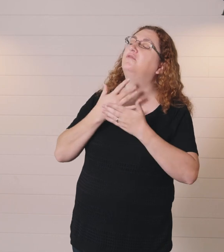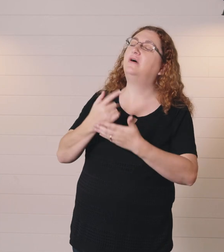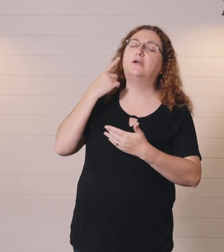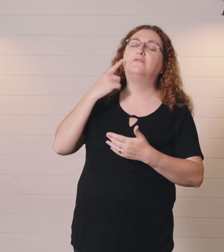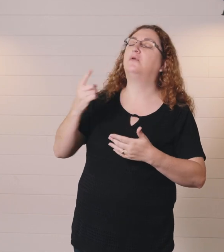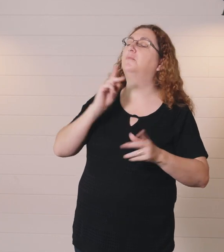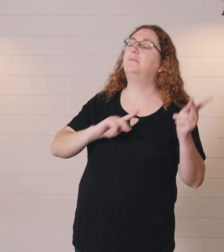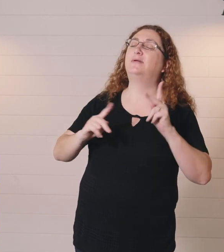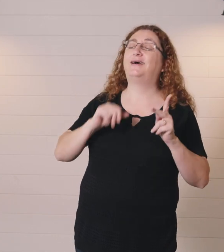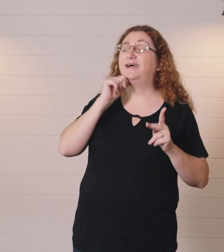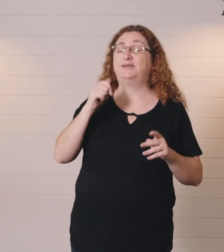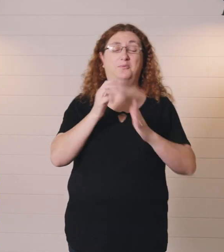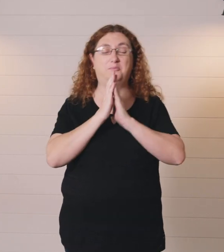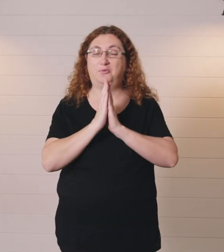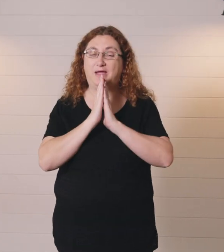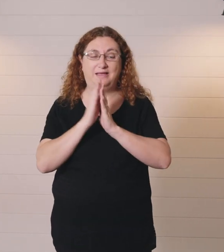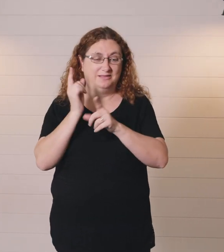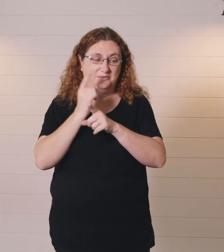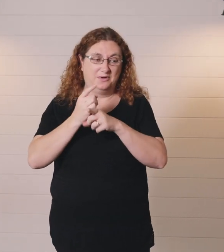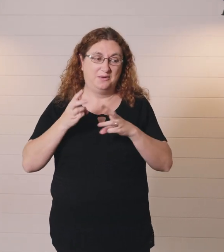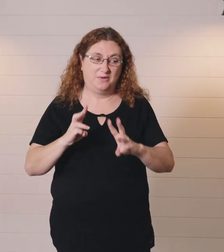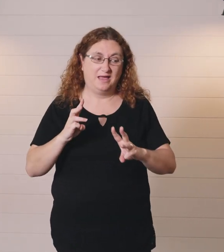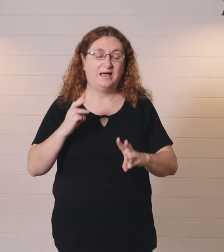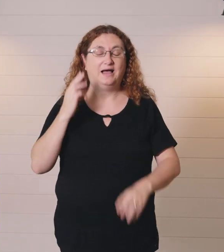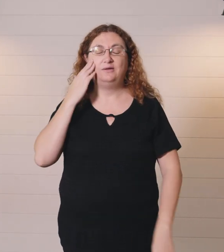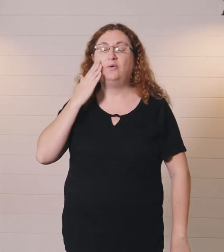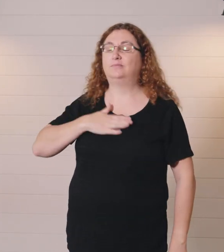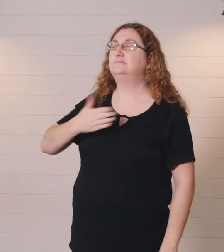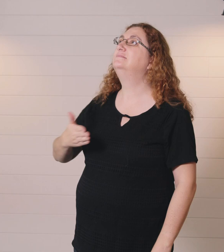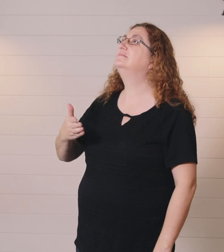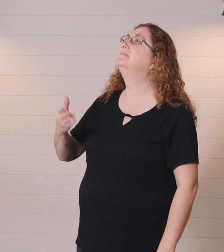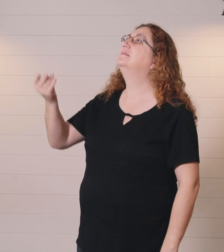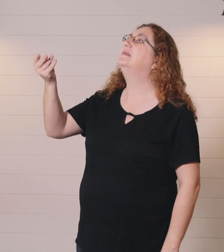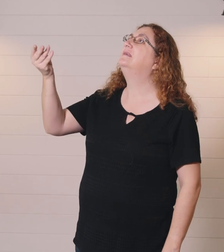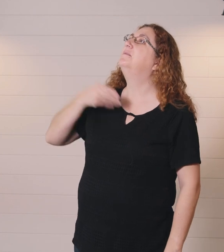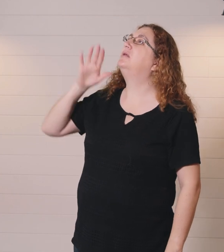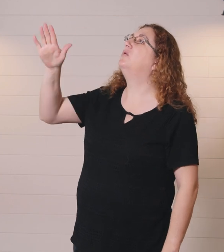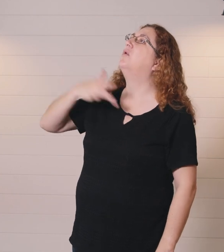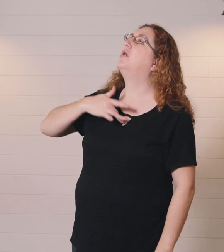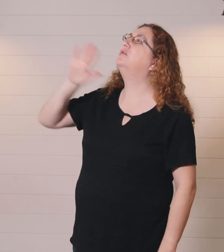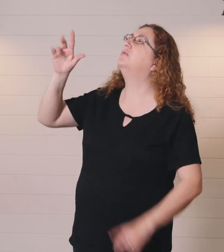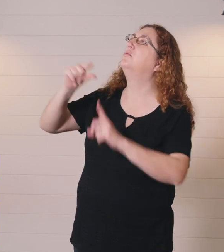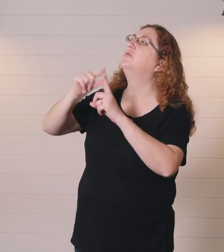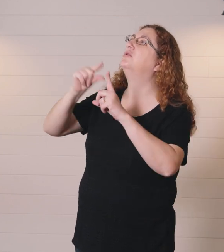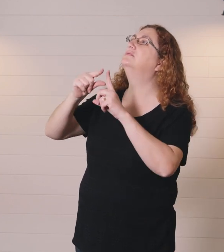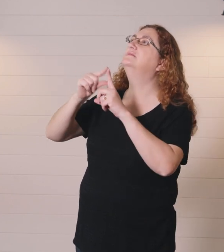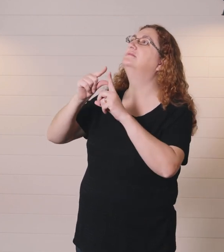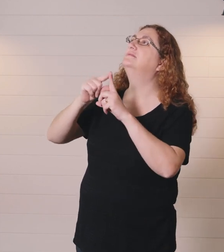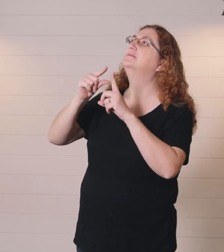people? I don't pray as I should pray, Lord. I know it. I confess it. Oh, God, give me your heart of